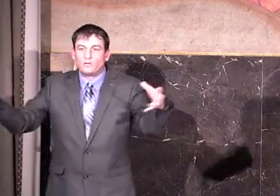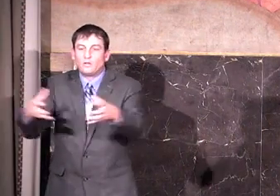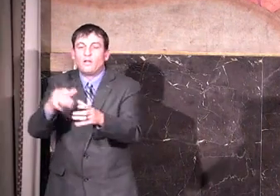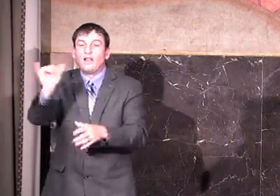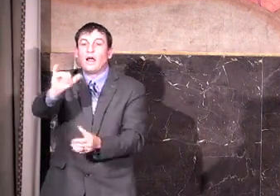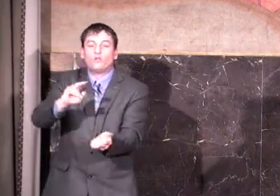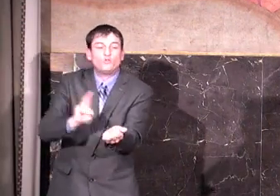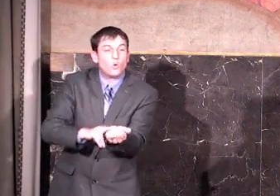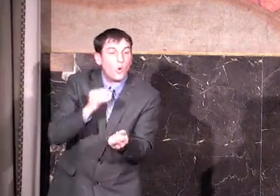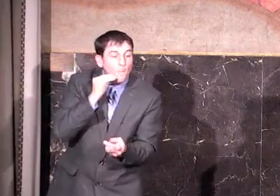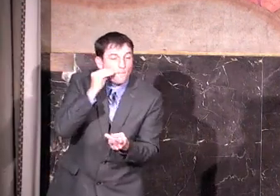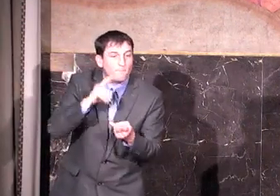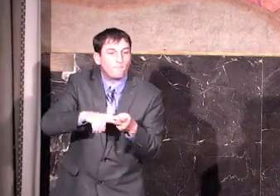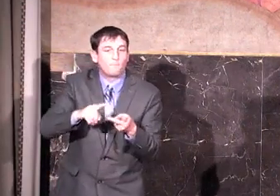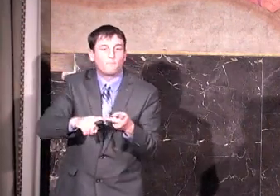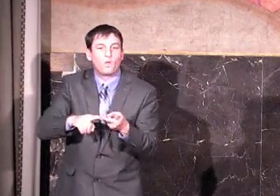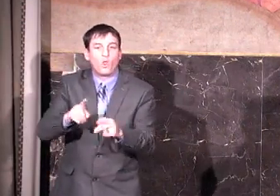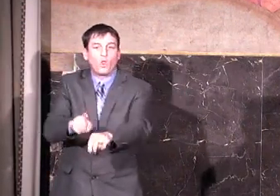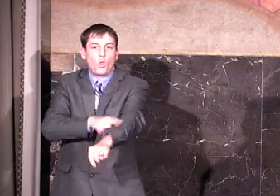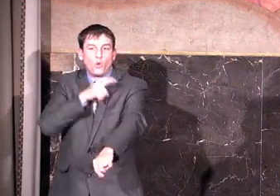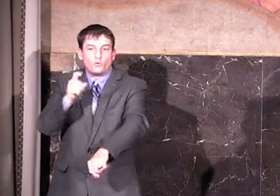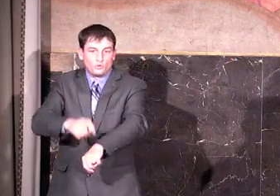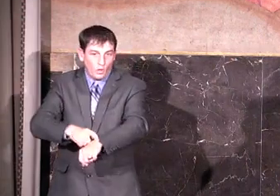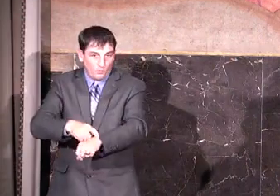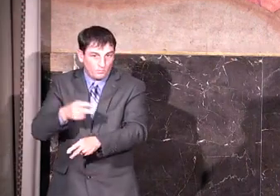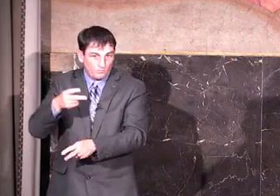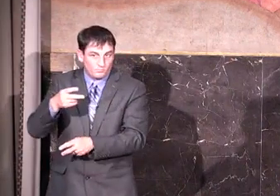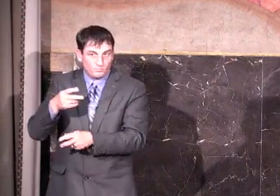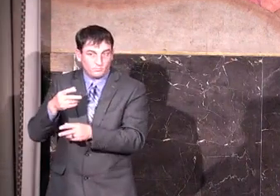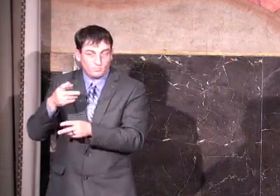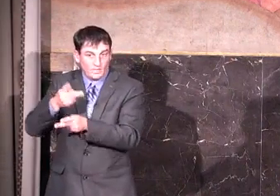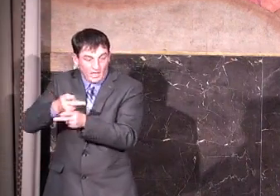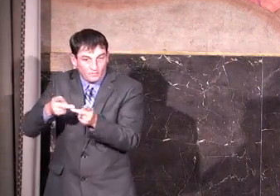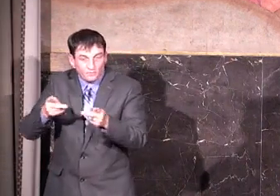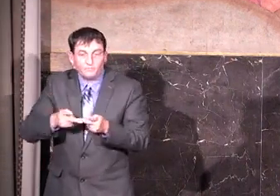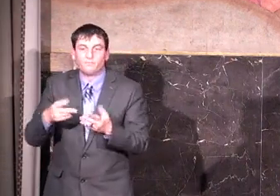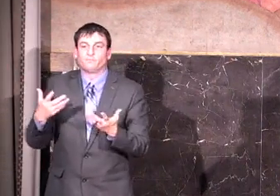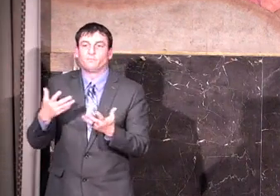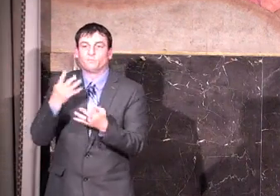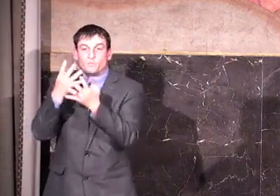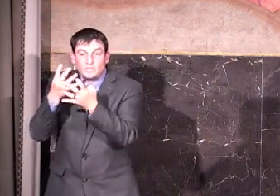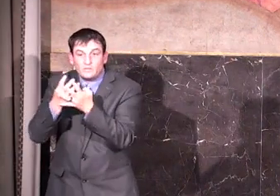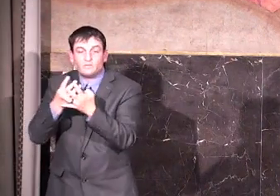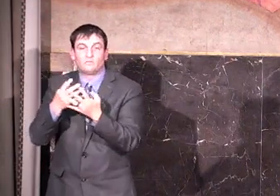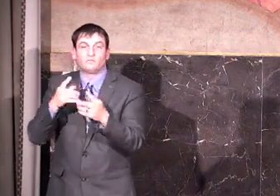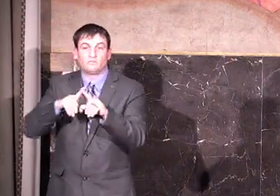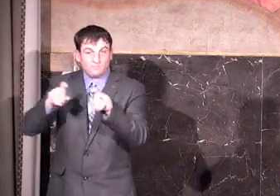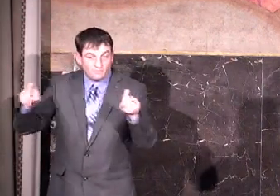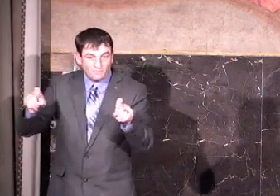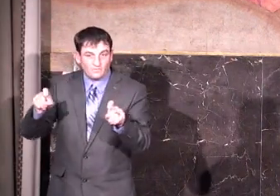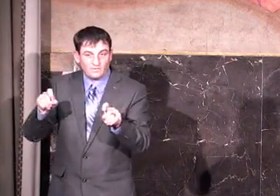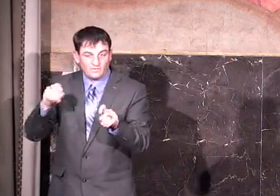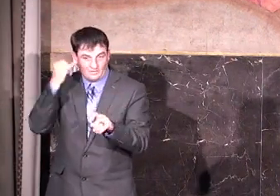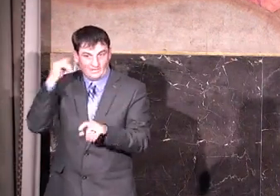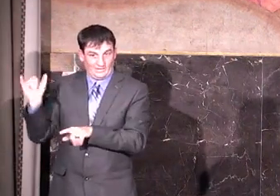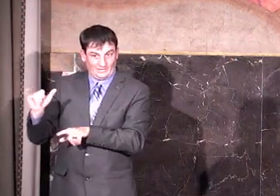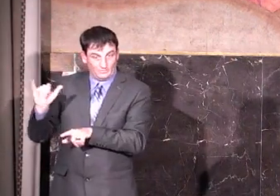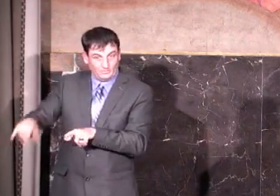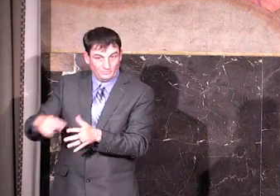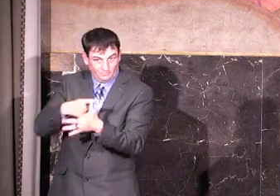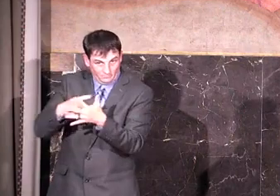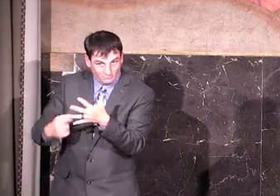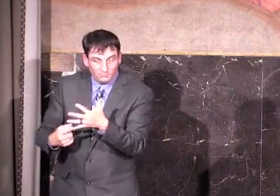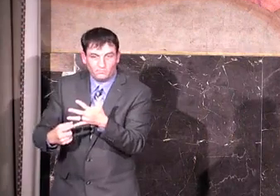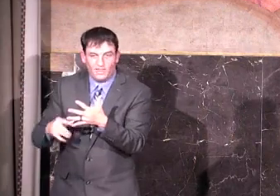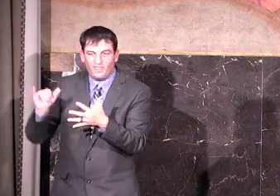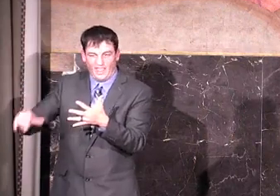homes, long-term care facilities, prisons and jails, and those sorts of things. And so that is part